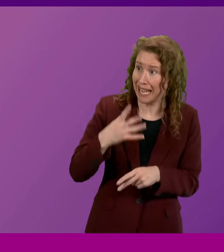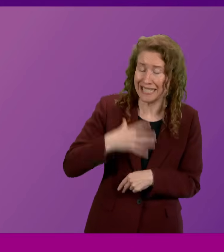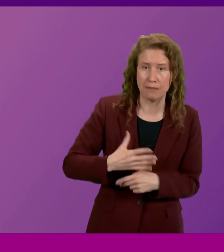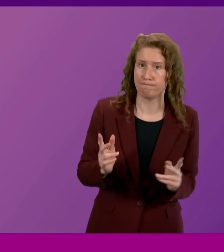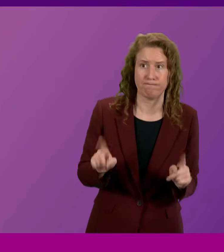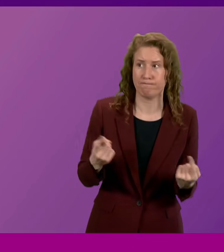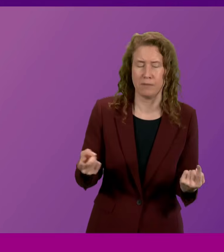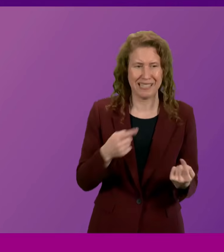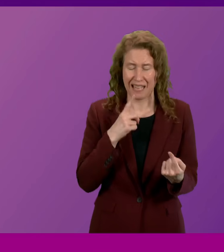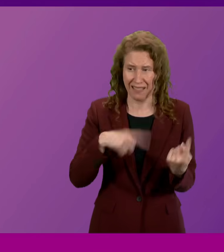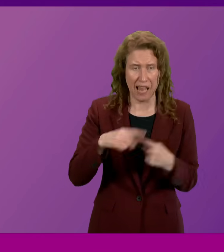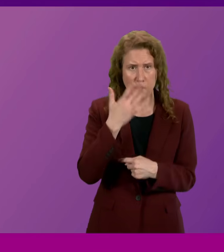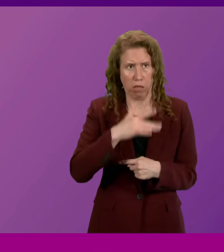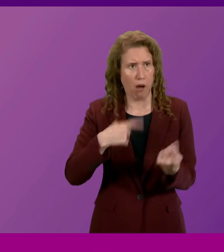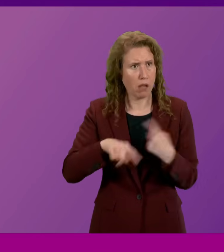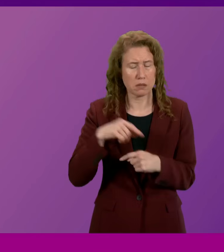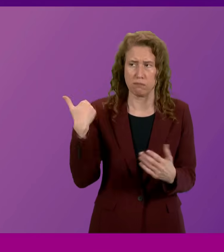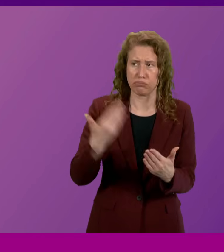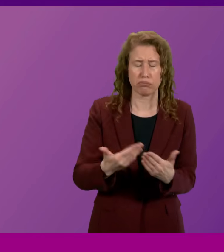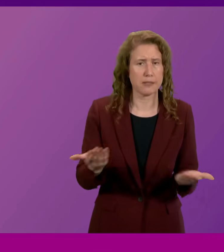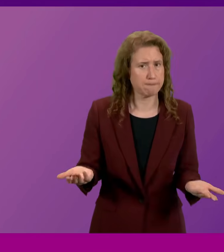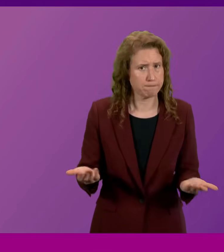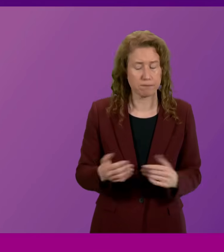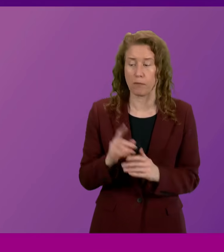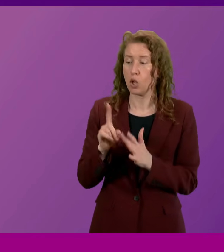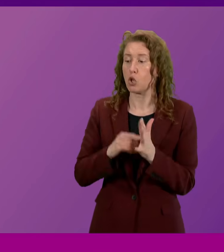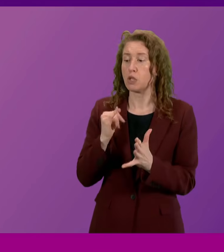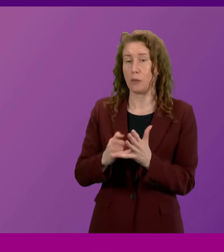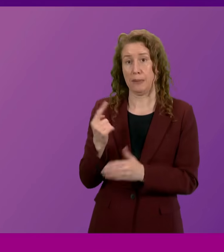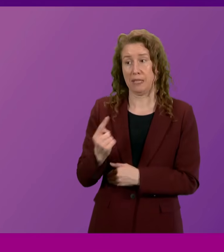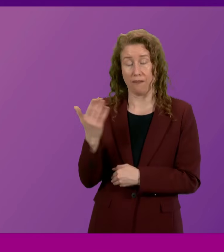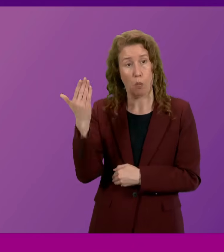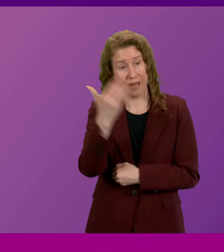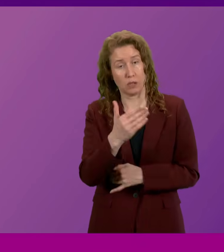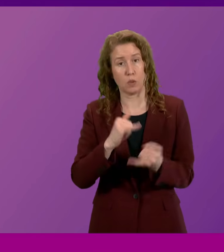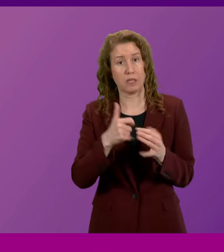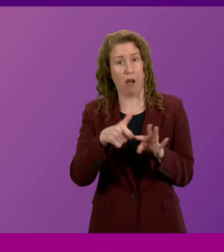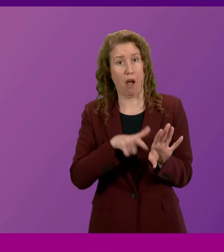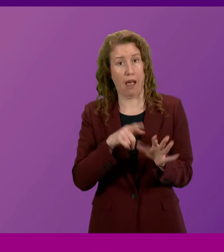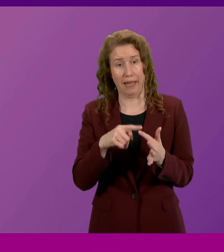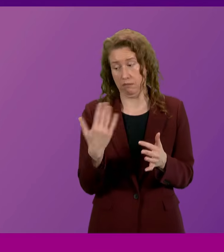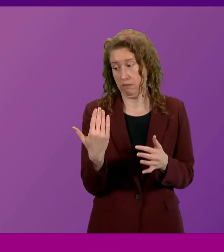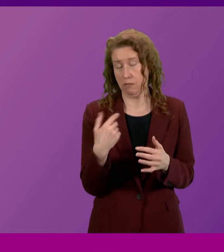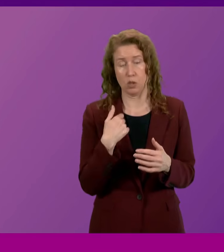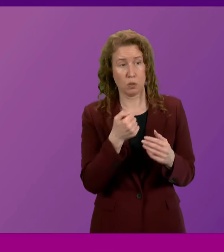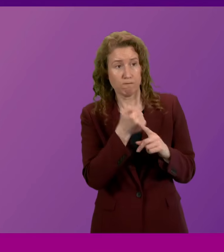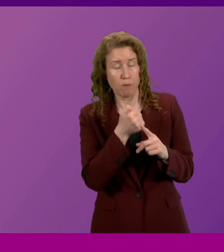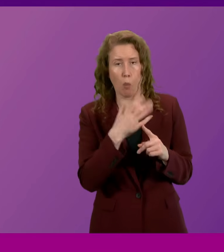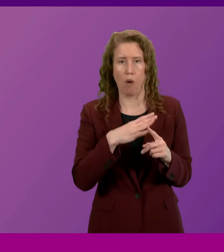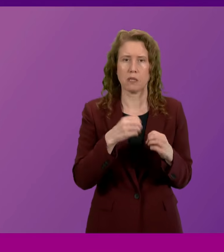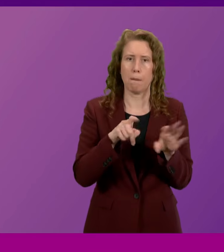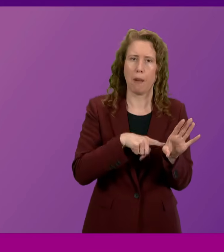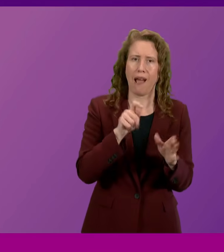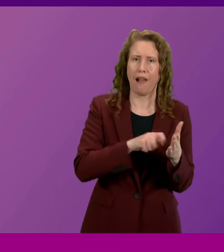have been pulling the wool over our eyes all this time." John Swinney was actually on Skye on Monday, pressing the flesh for an SNP by-election